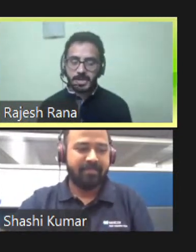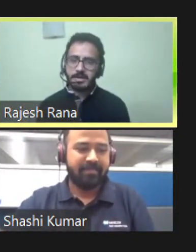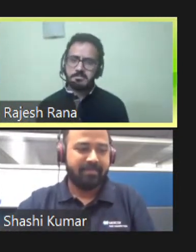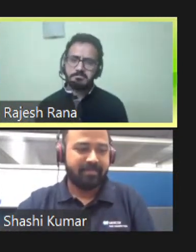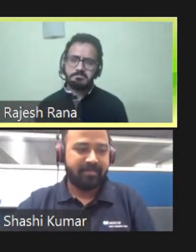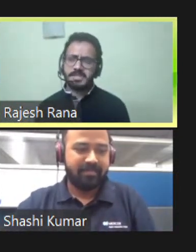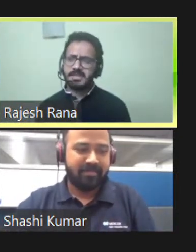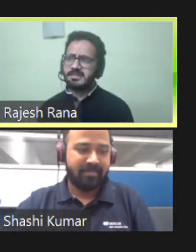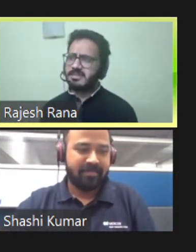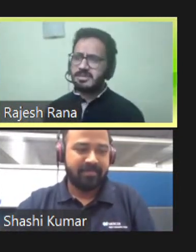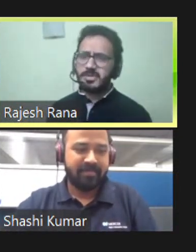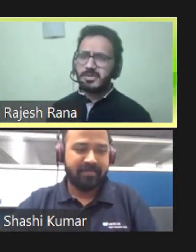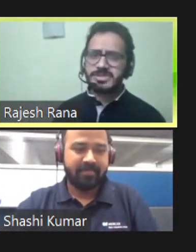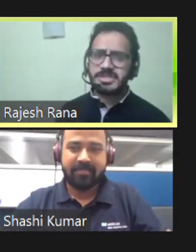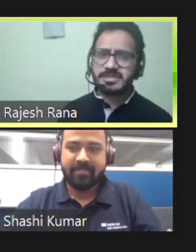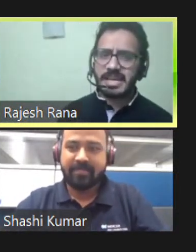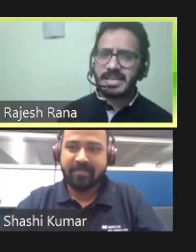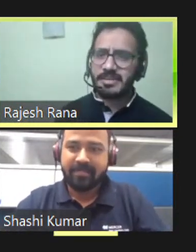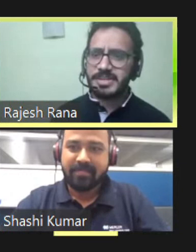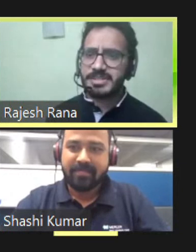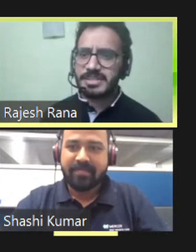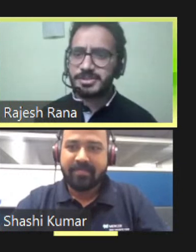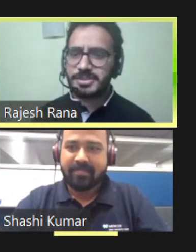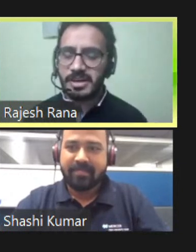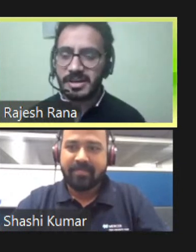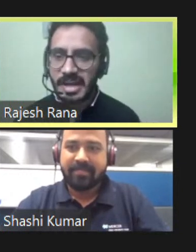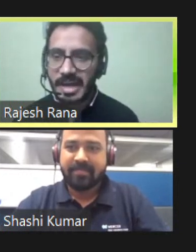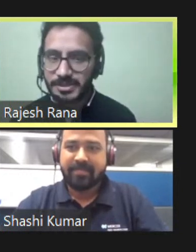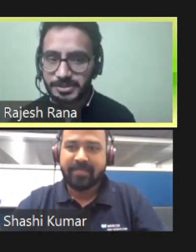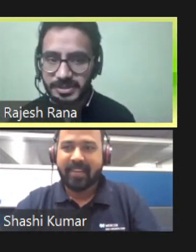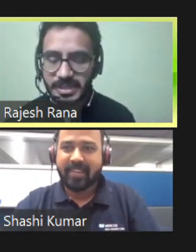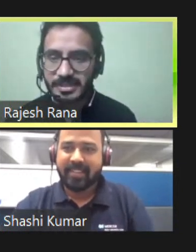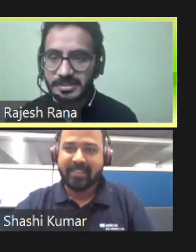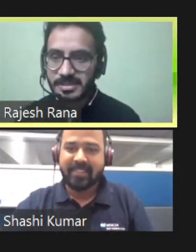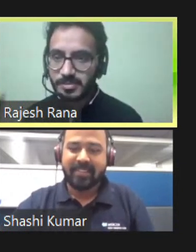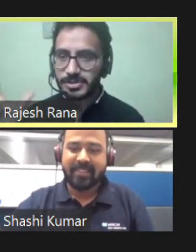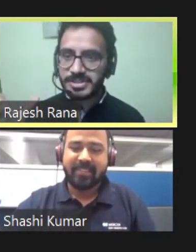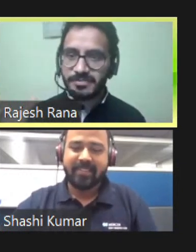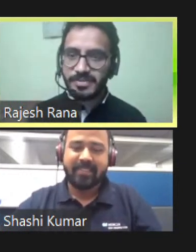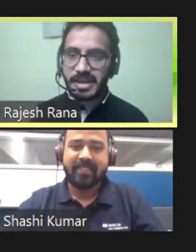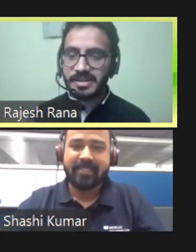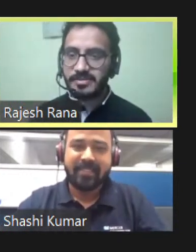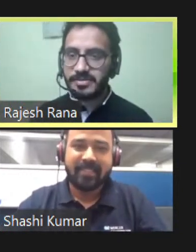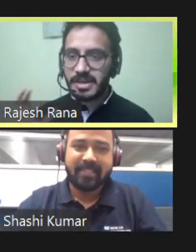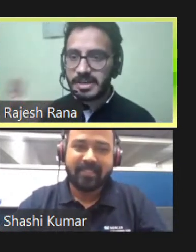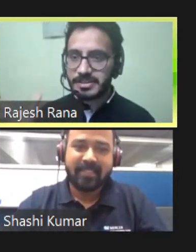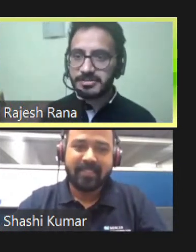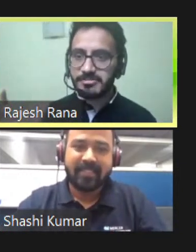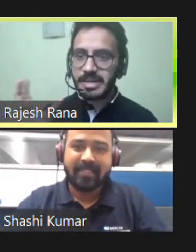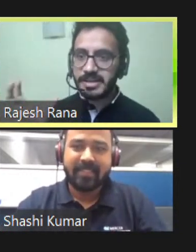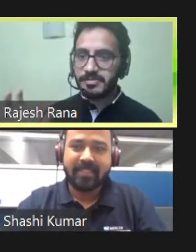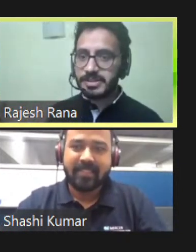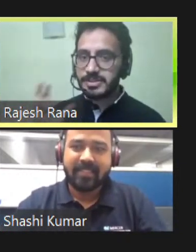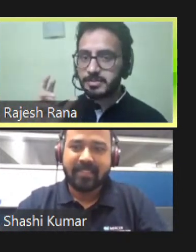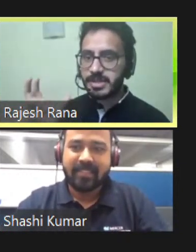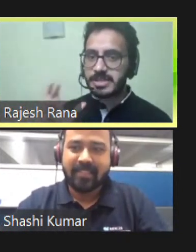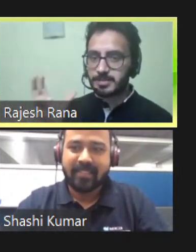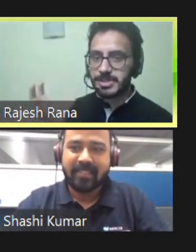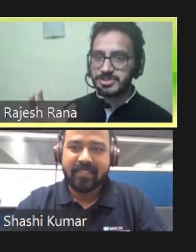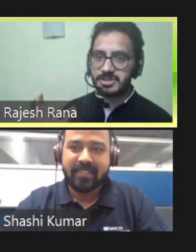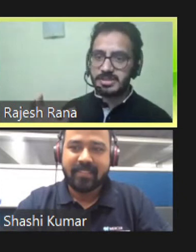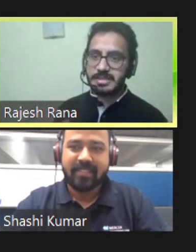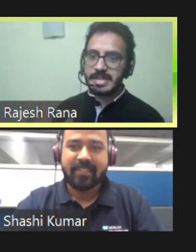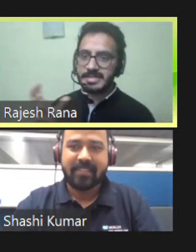So, the terminology, sign language is, as you see, this terminology defined. It's related with